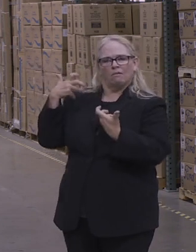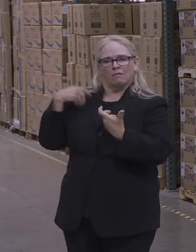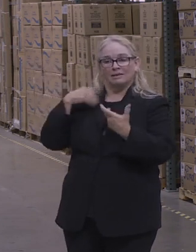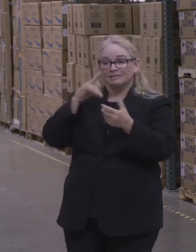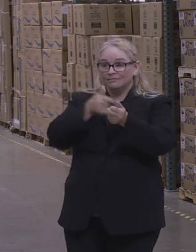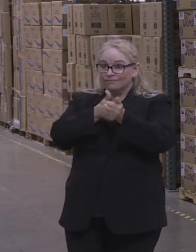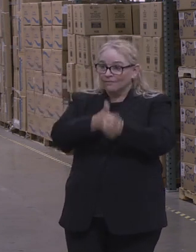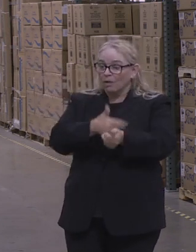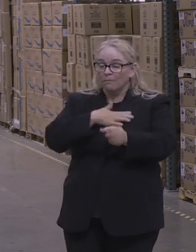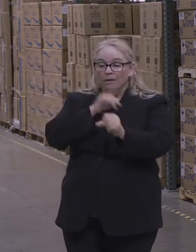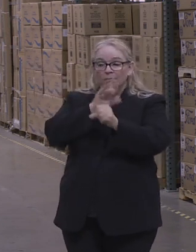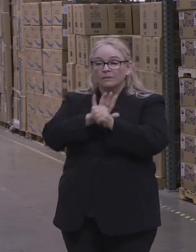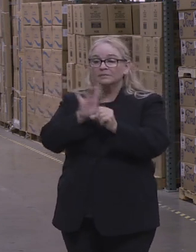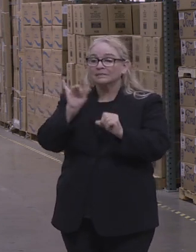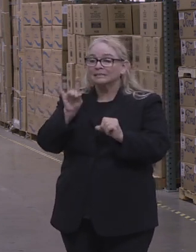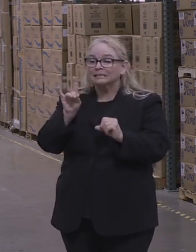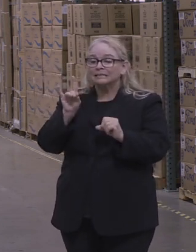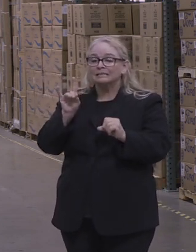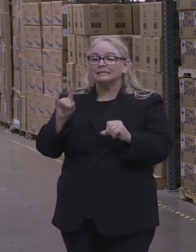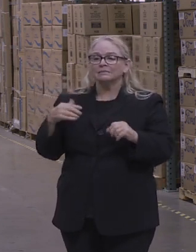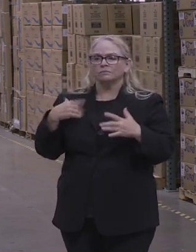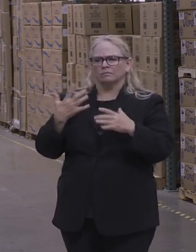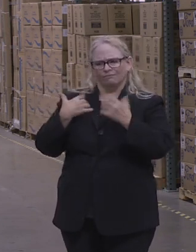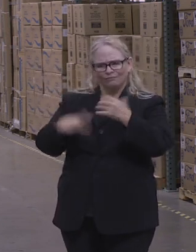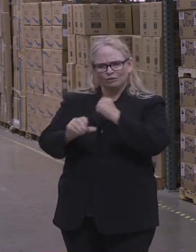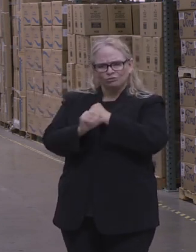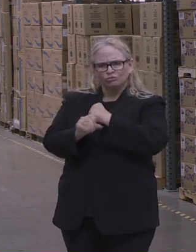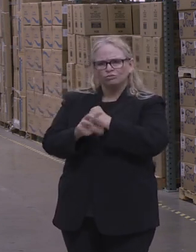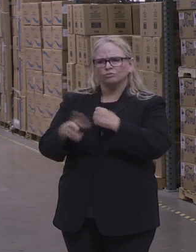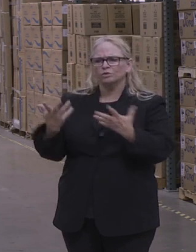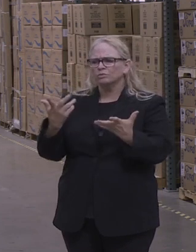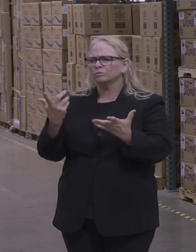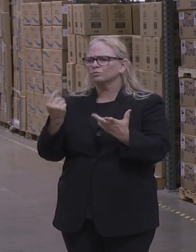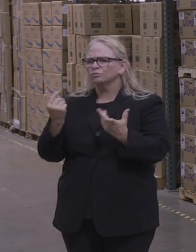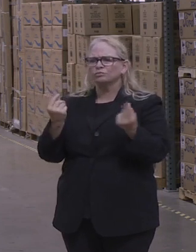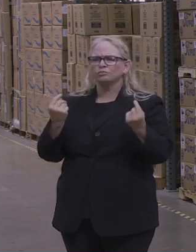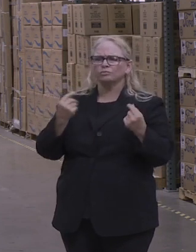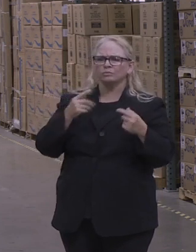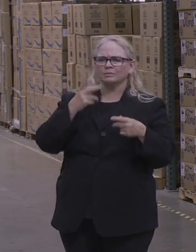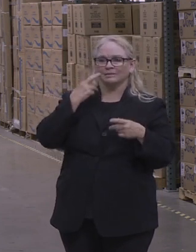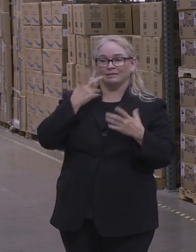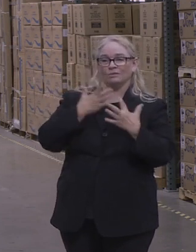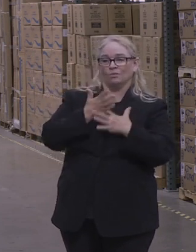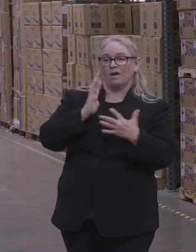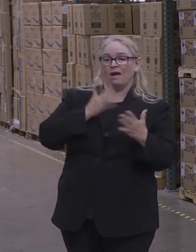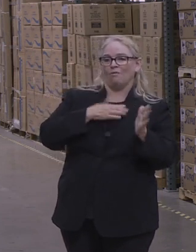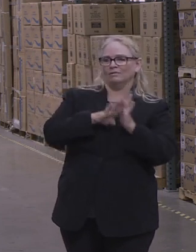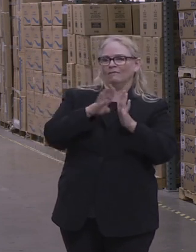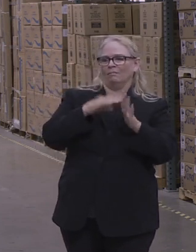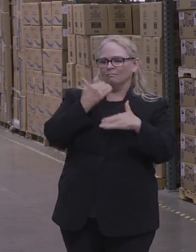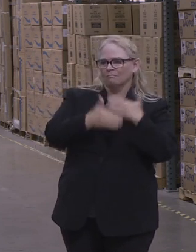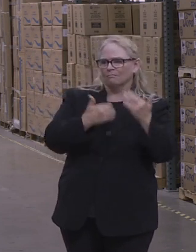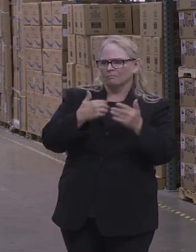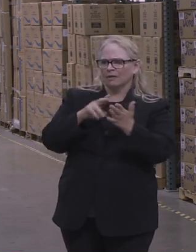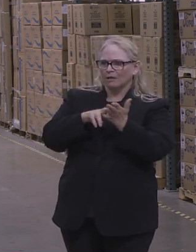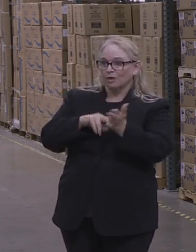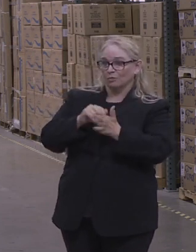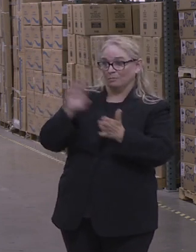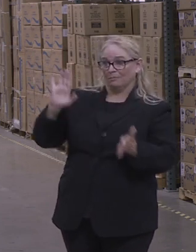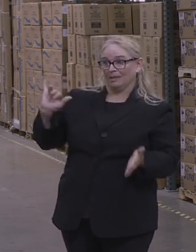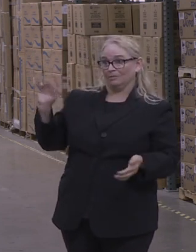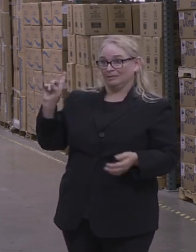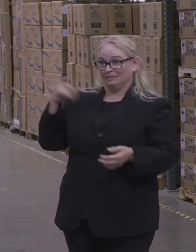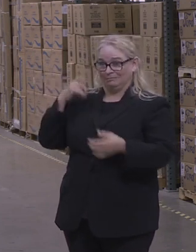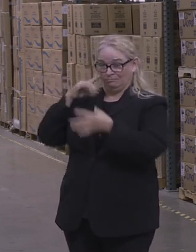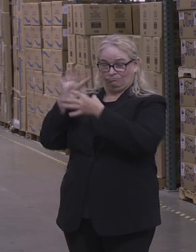promotions we made May and June in the development of the partnership with BYD, we were in a position in partnership with